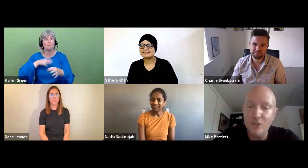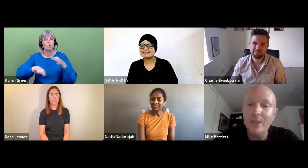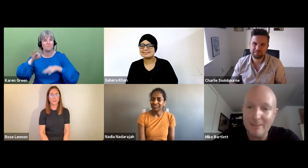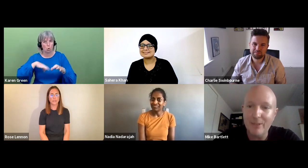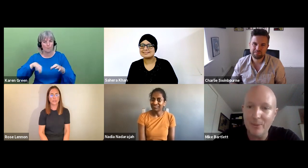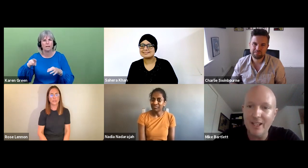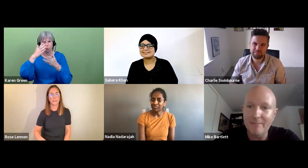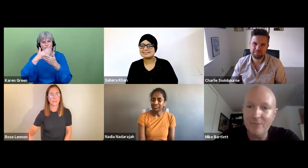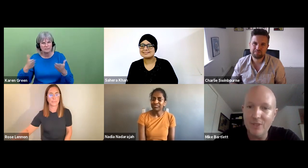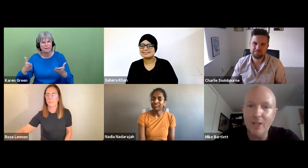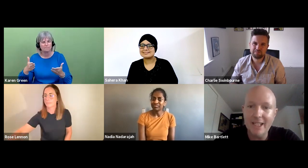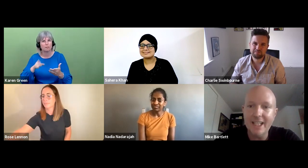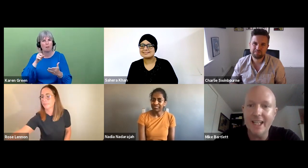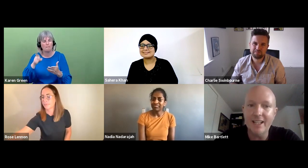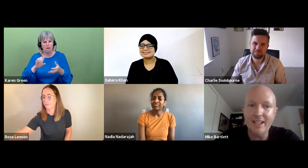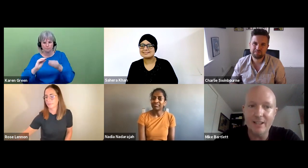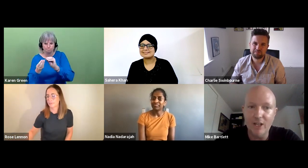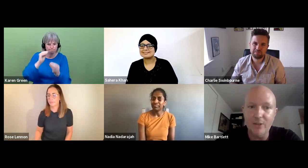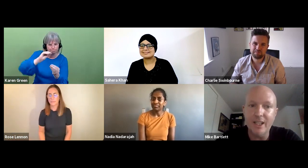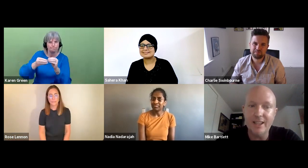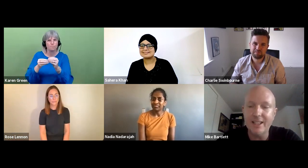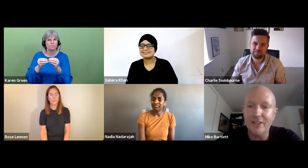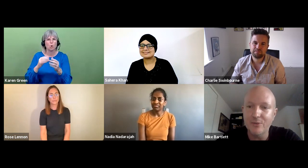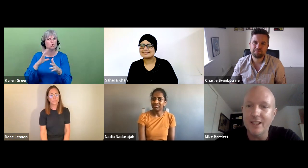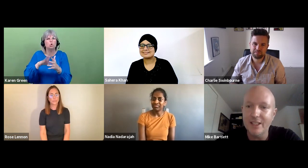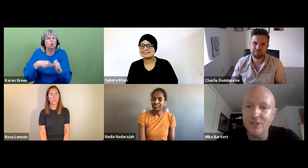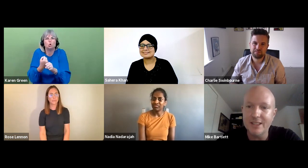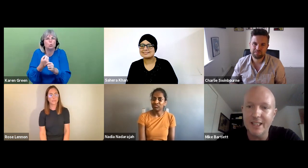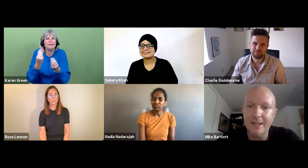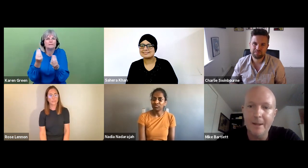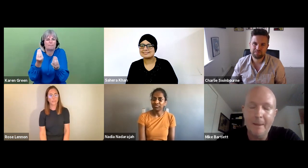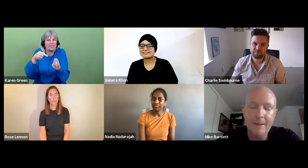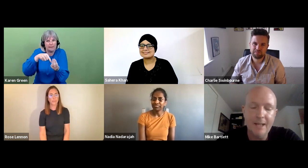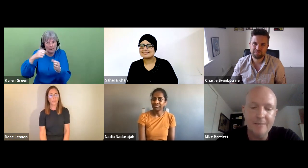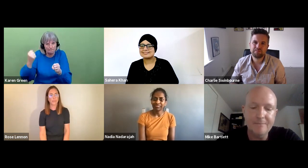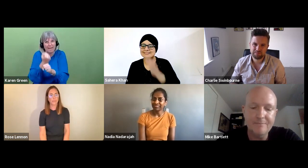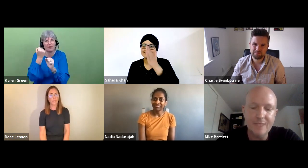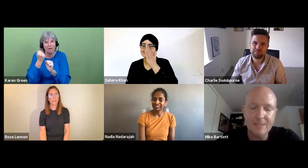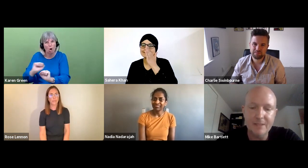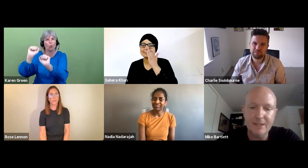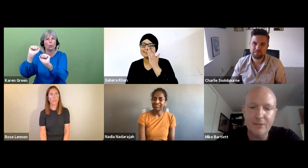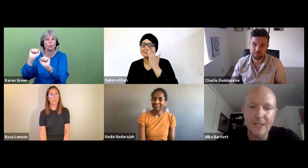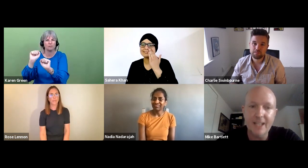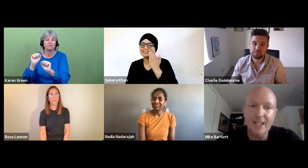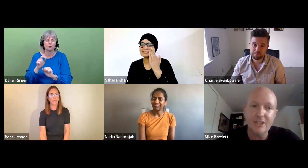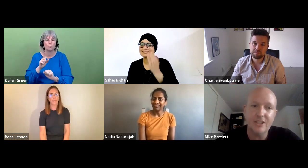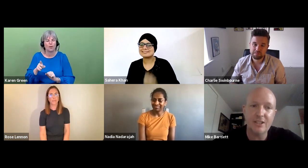doing something with it, making it their own. And I think that's a really interesting experience for me. And just